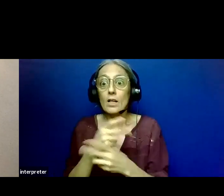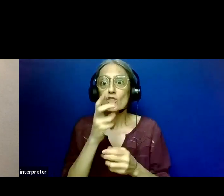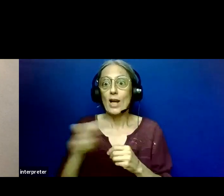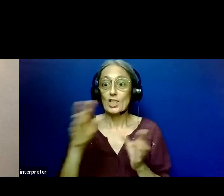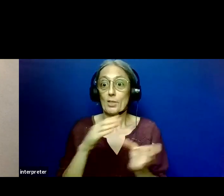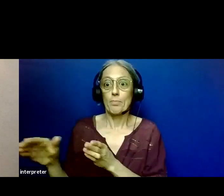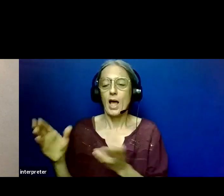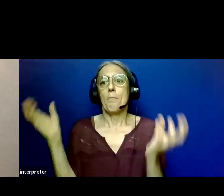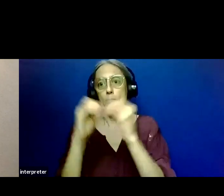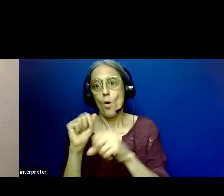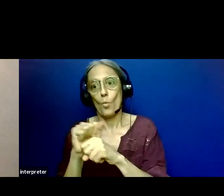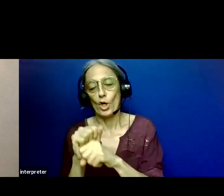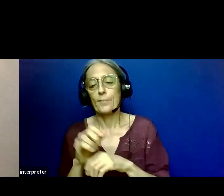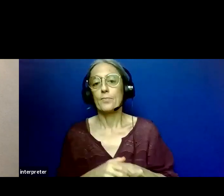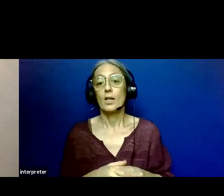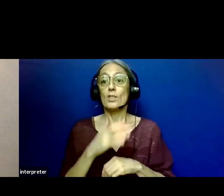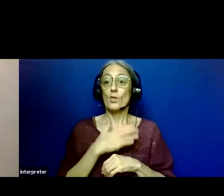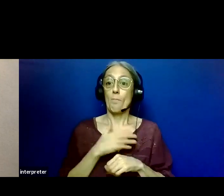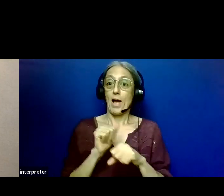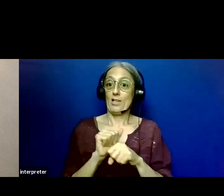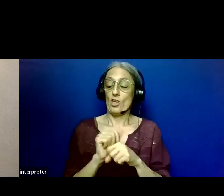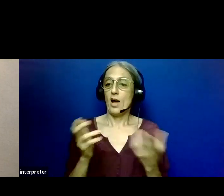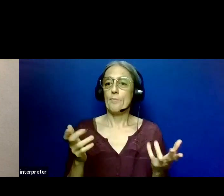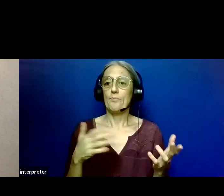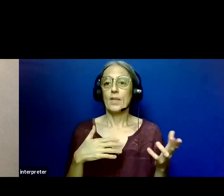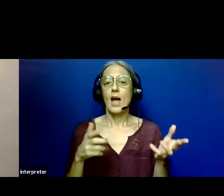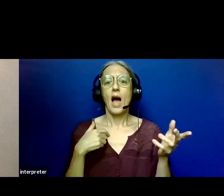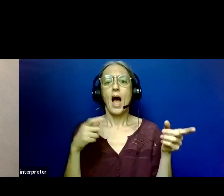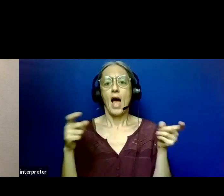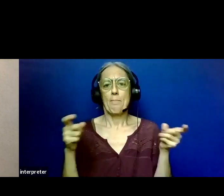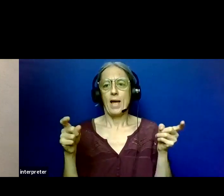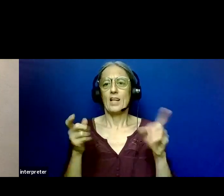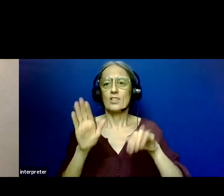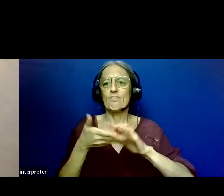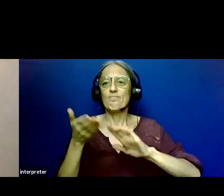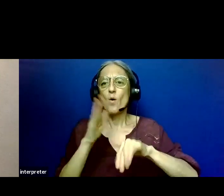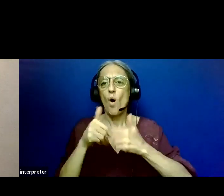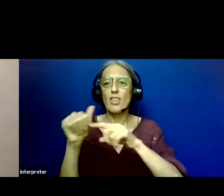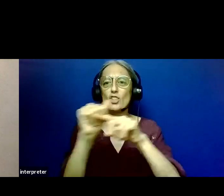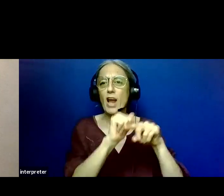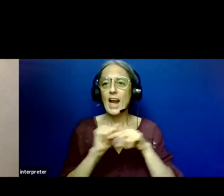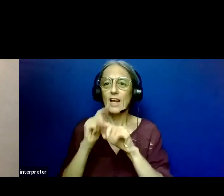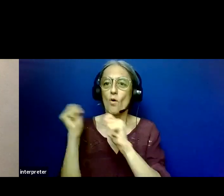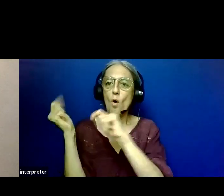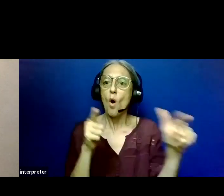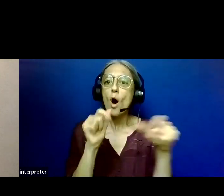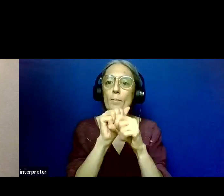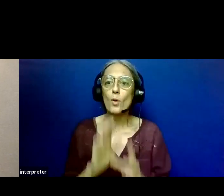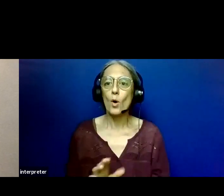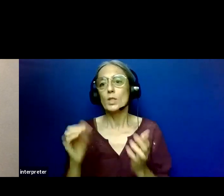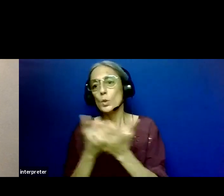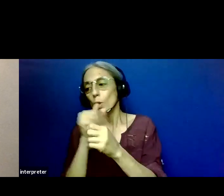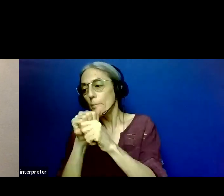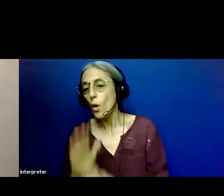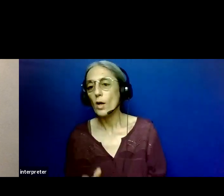in my position, I manage our training that we do for all employees and new employees. It's ADA awareness training. It's